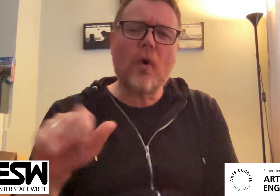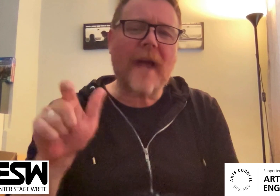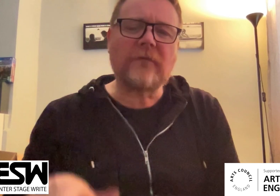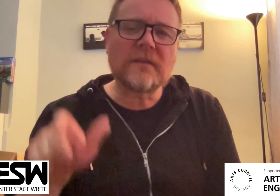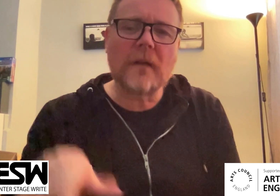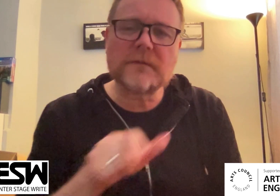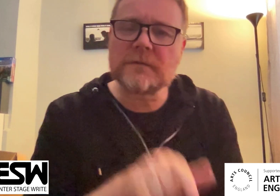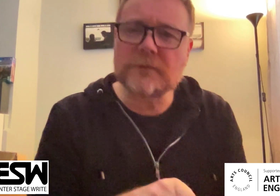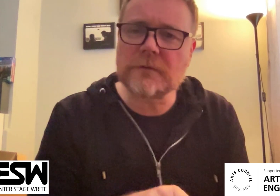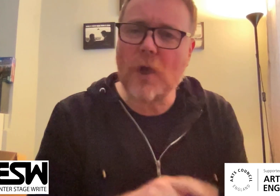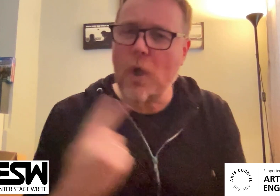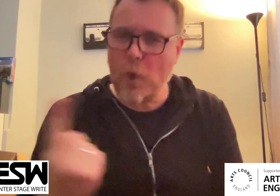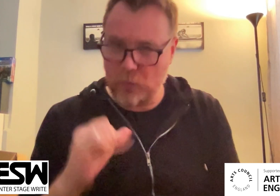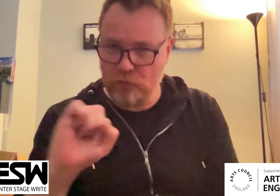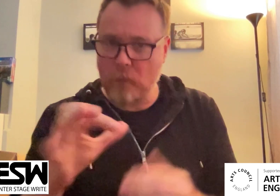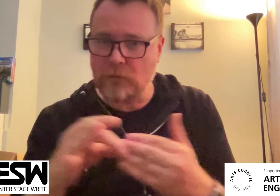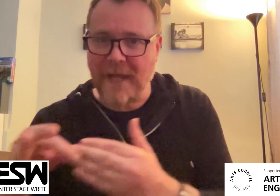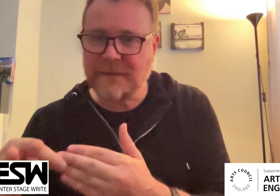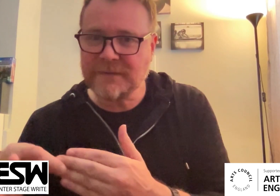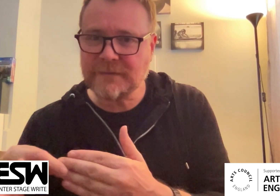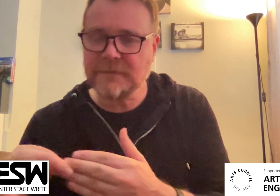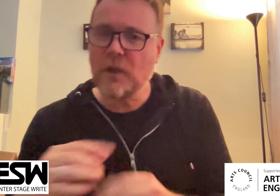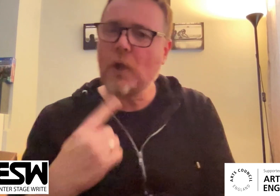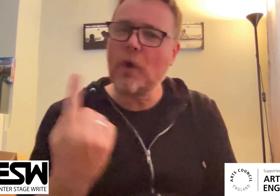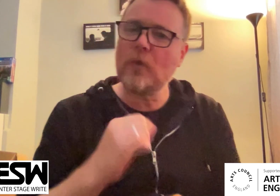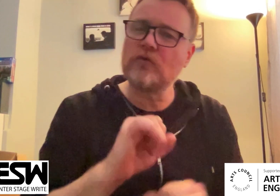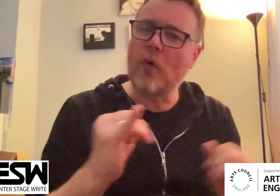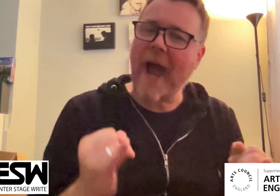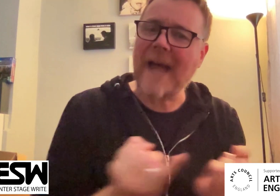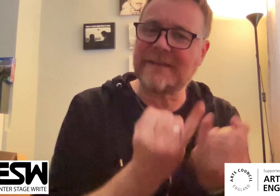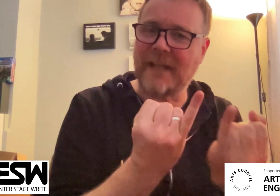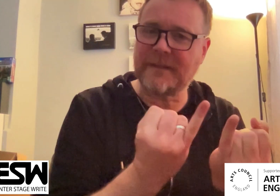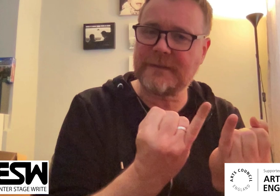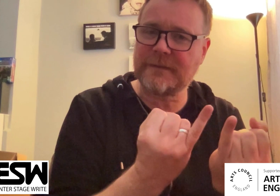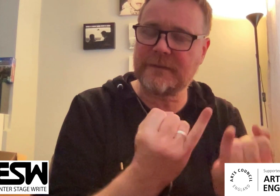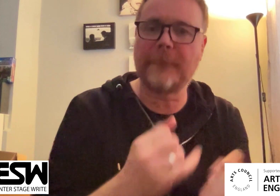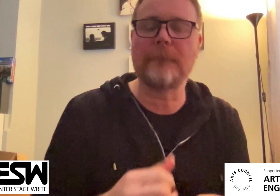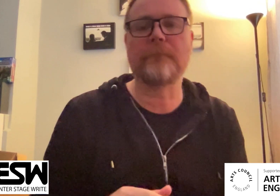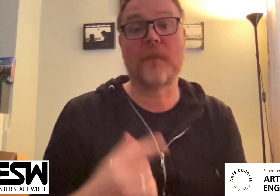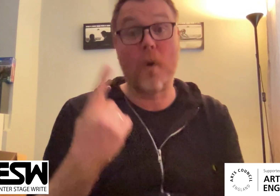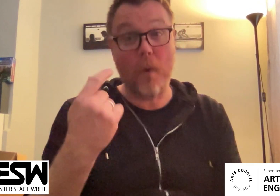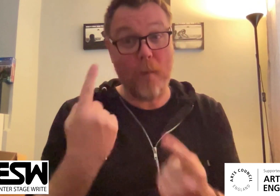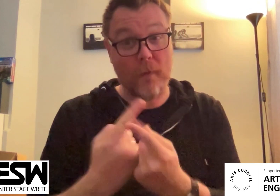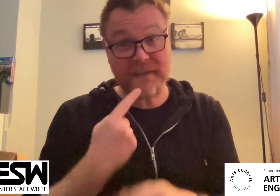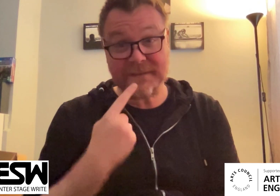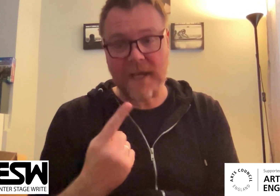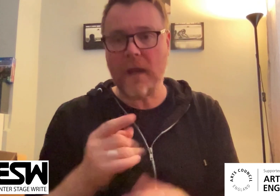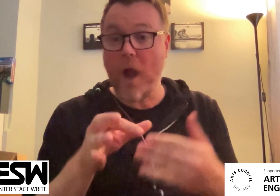theme. Who is your character? Who are your main protagonists? And who are your antagonists? One more